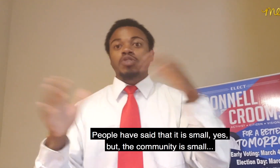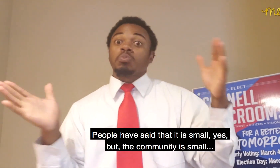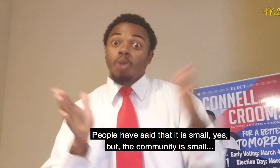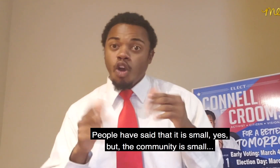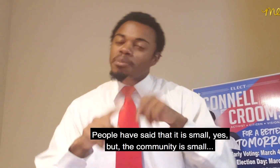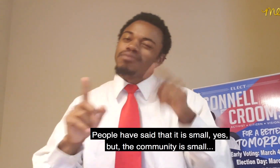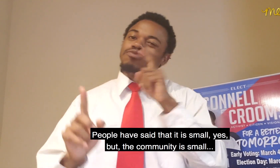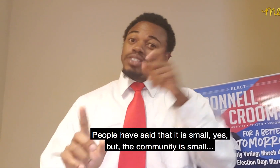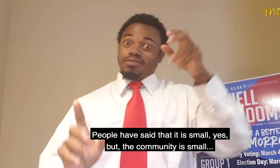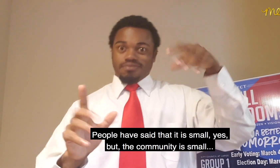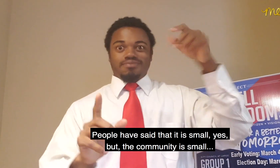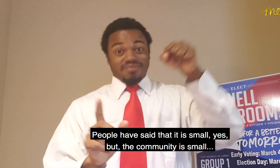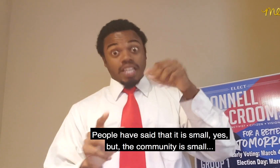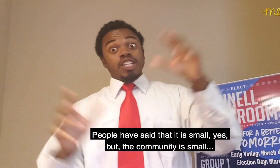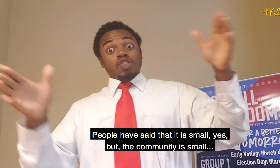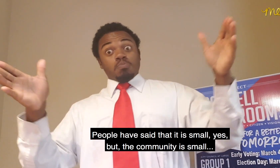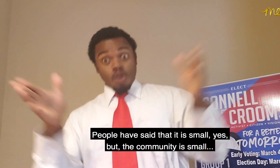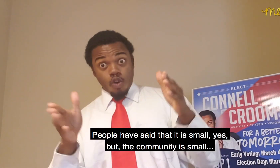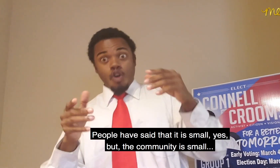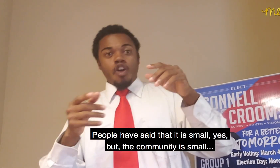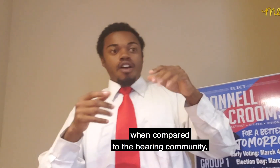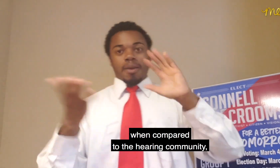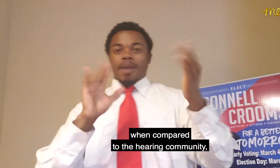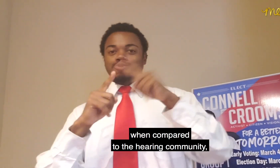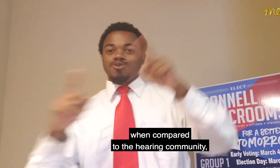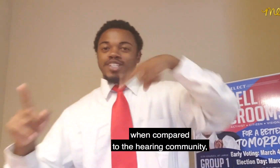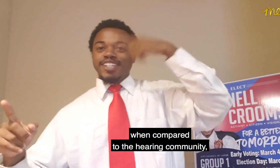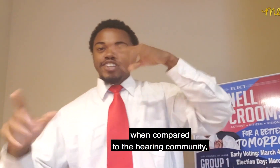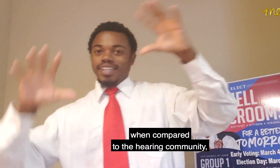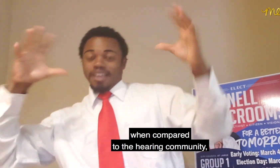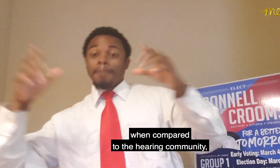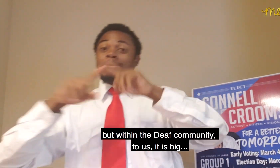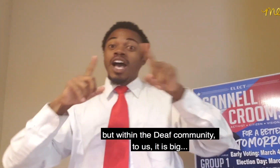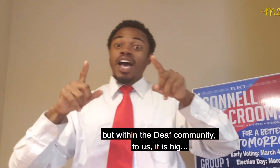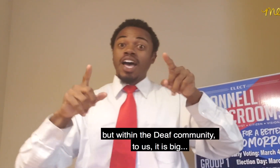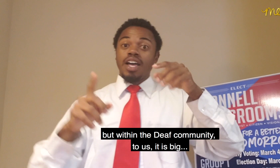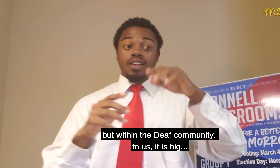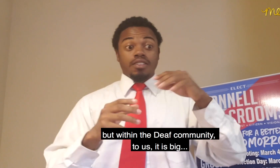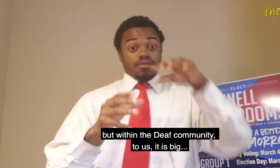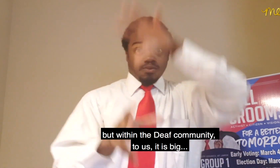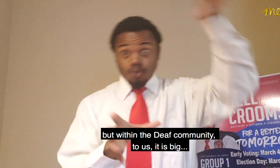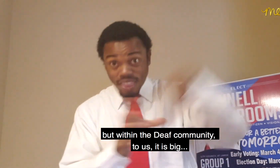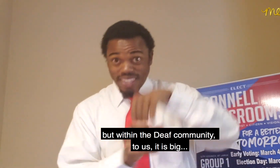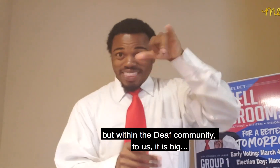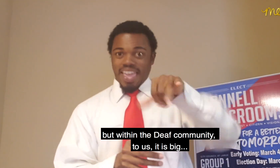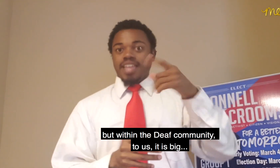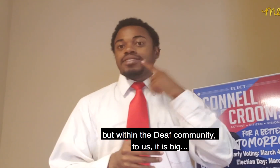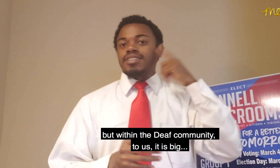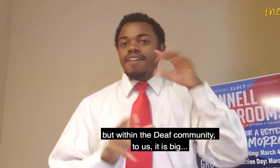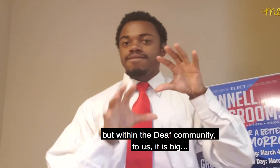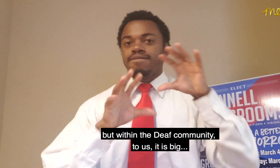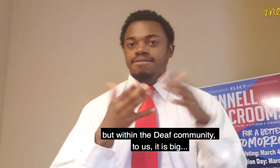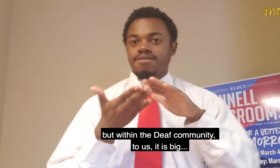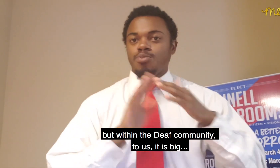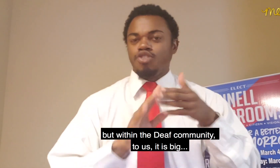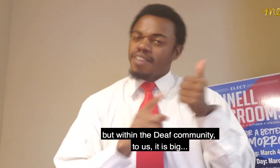very big. It's small, yes, but the community is small when compared to the hearing community. But within the deaf community, to us, it is